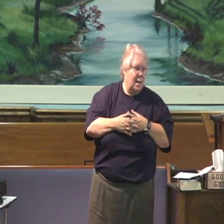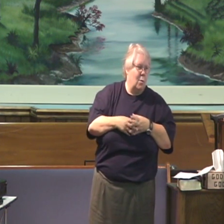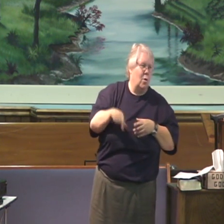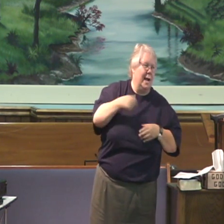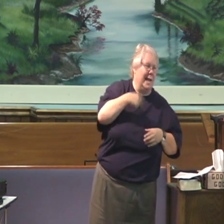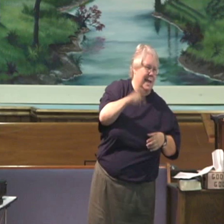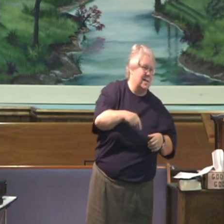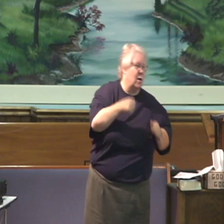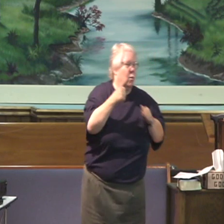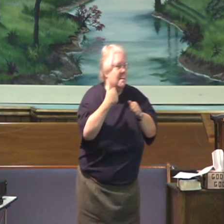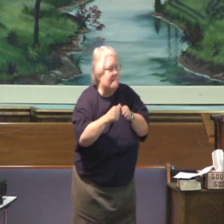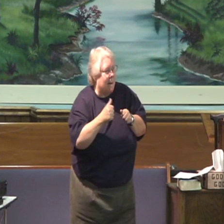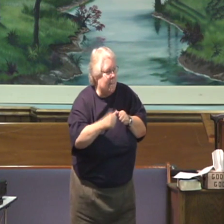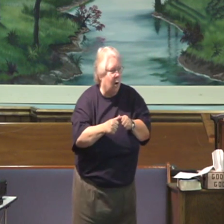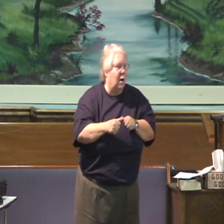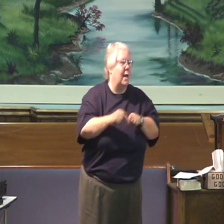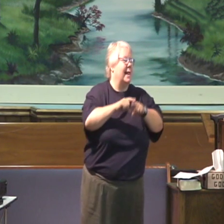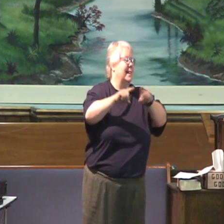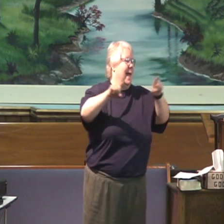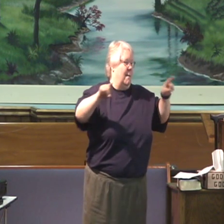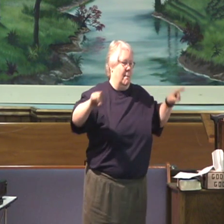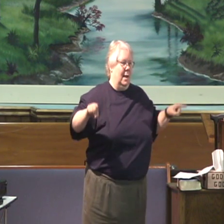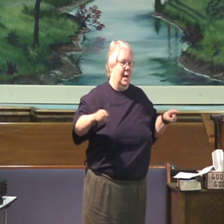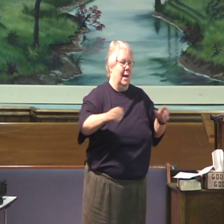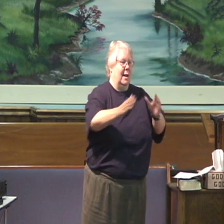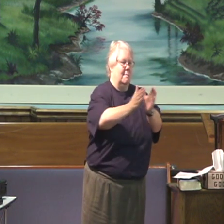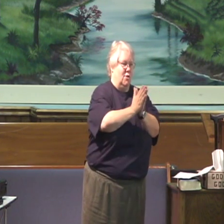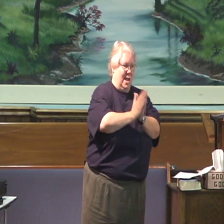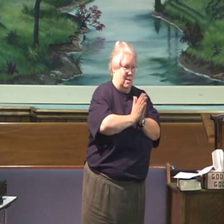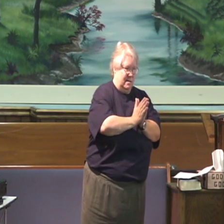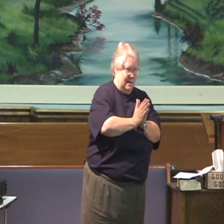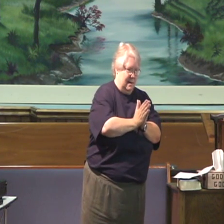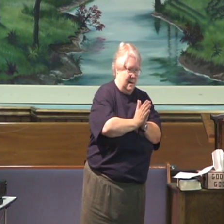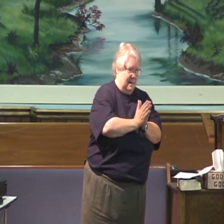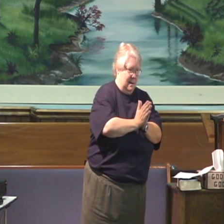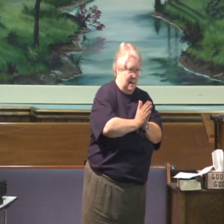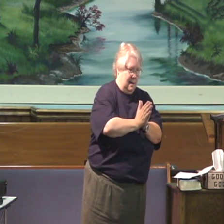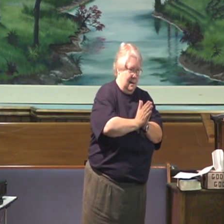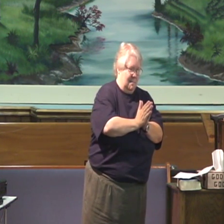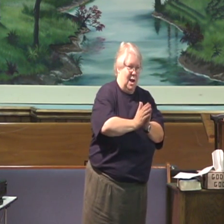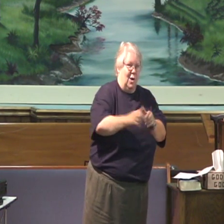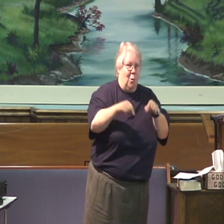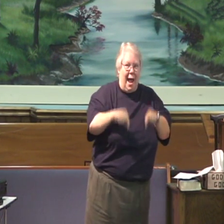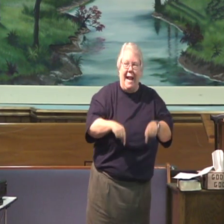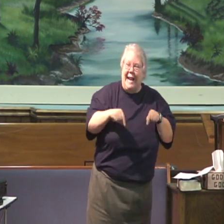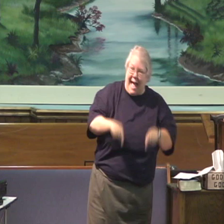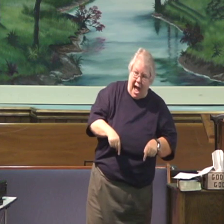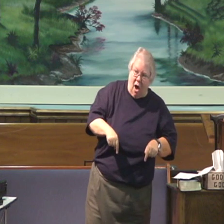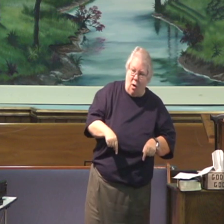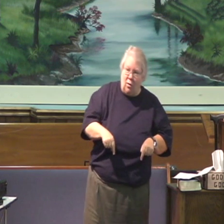America. We need to remember them in prayer. Because right now,